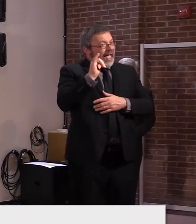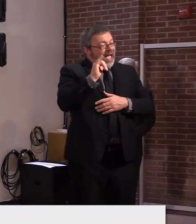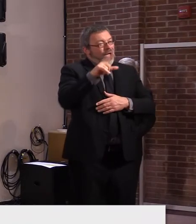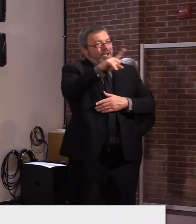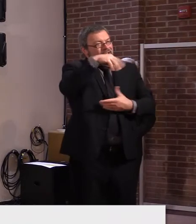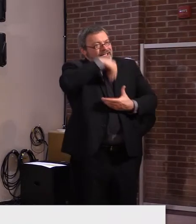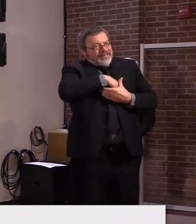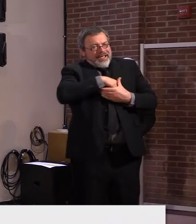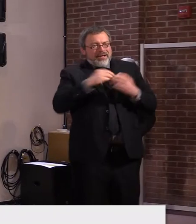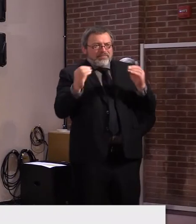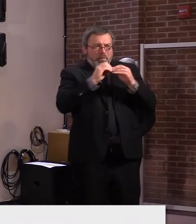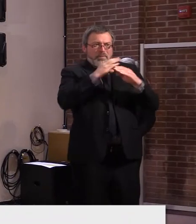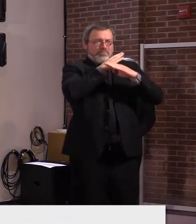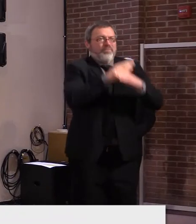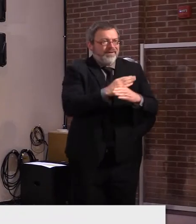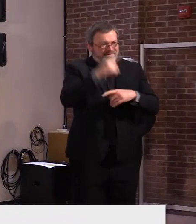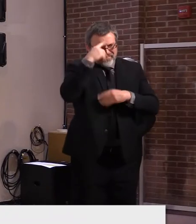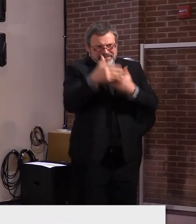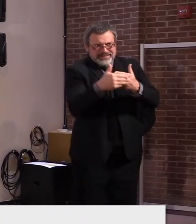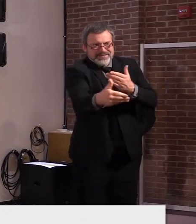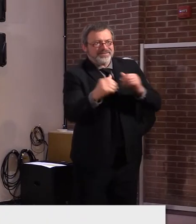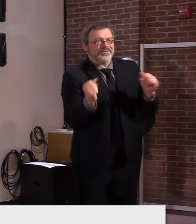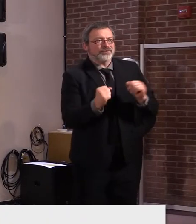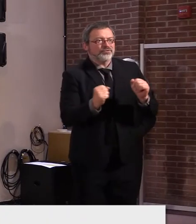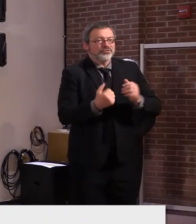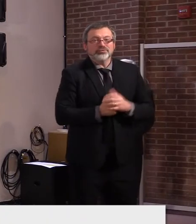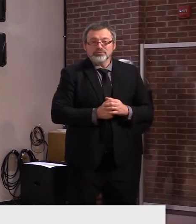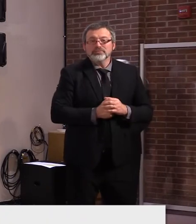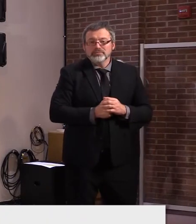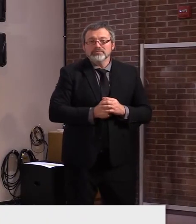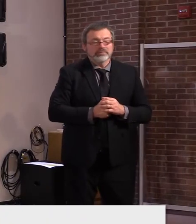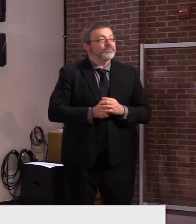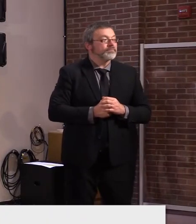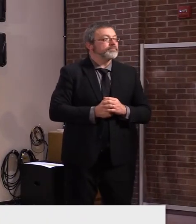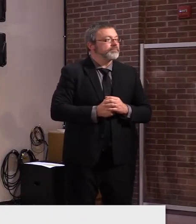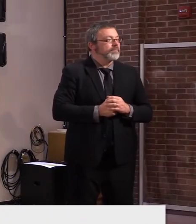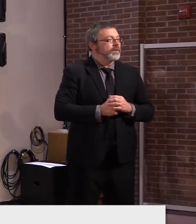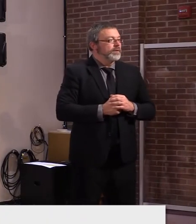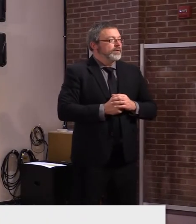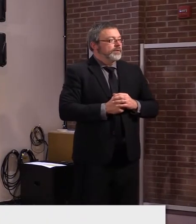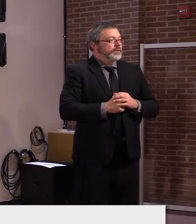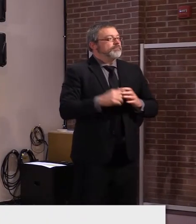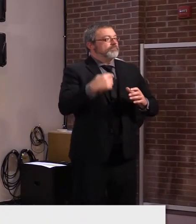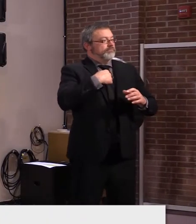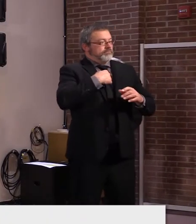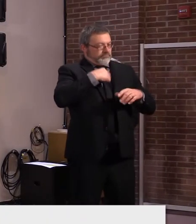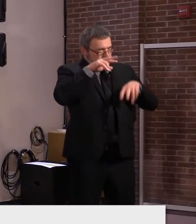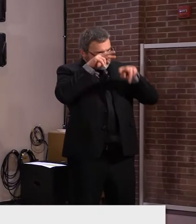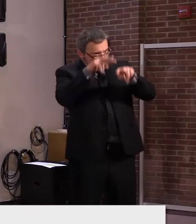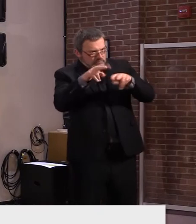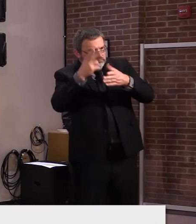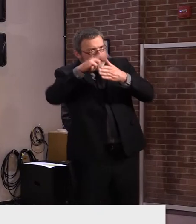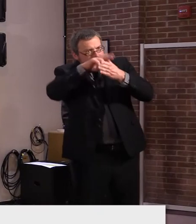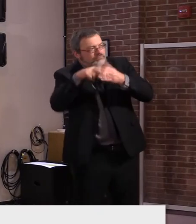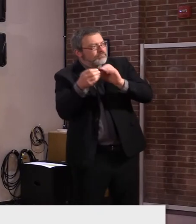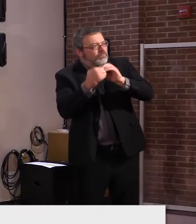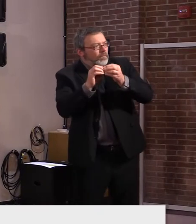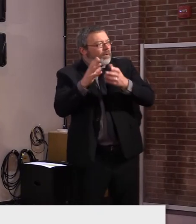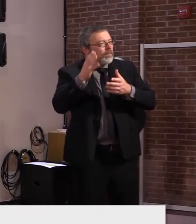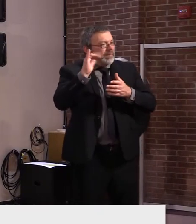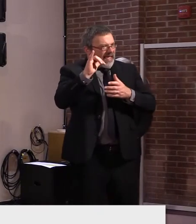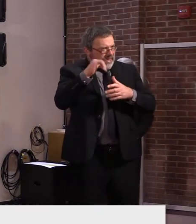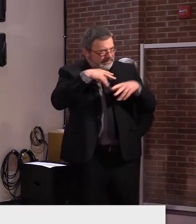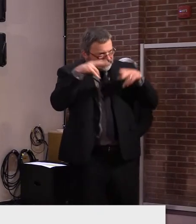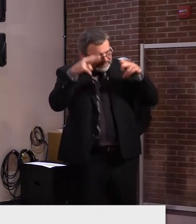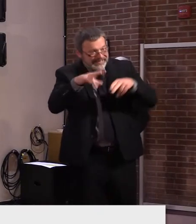think besides reporting the number of boosters administered, we'll be looking at data like hospitalizations and deaths and